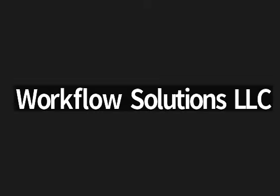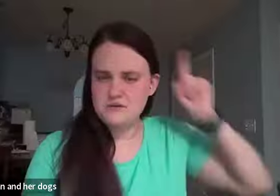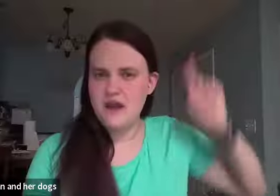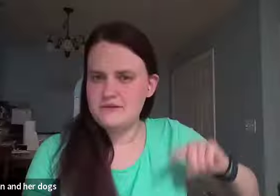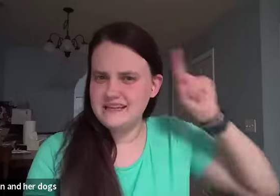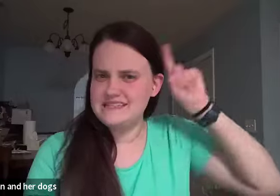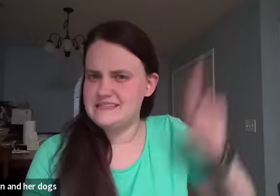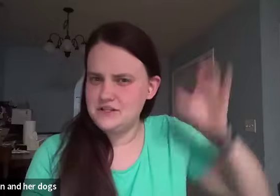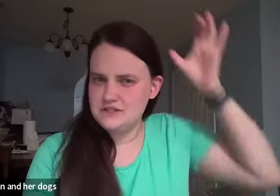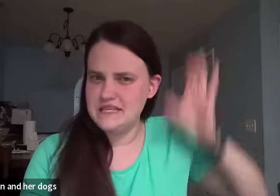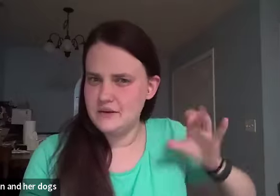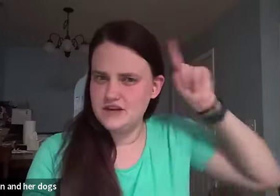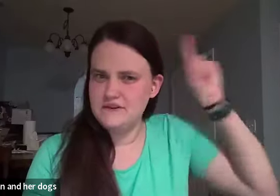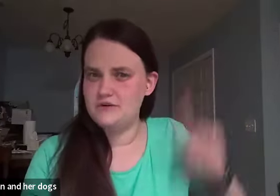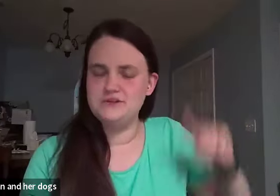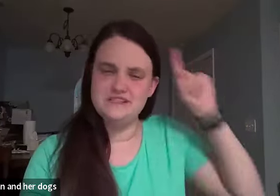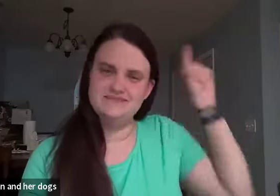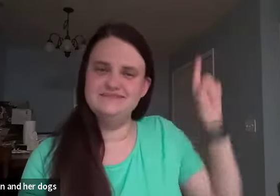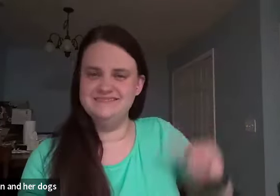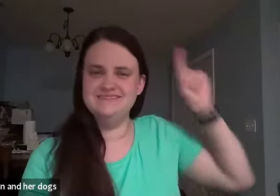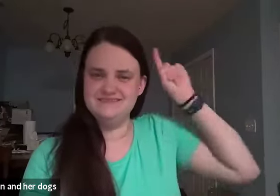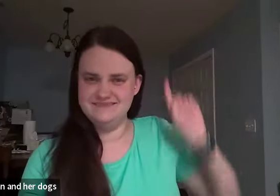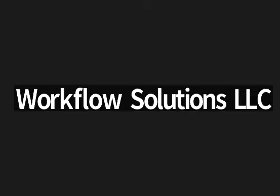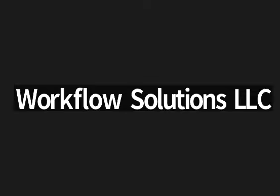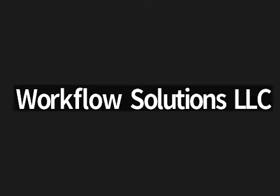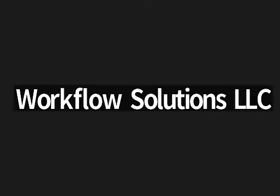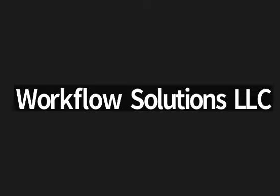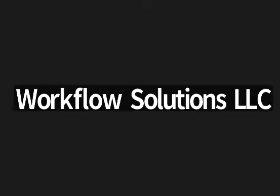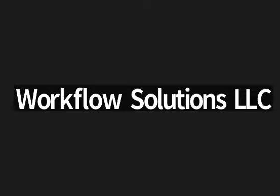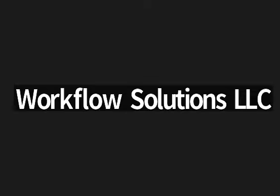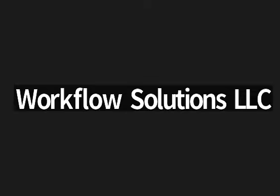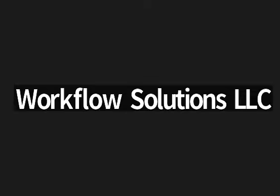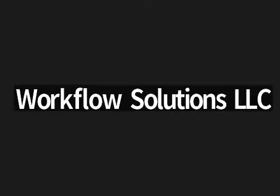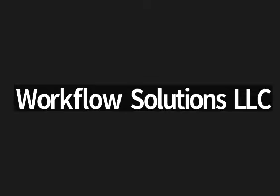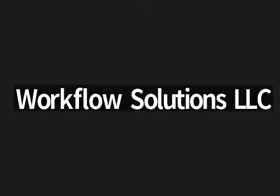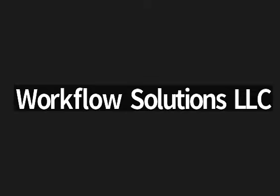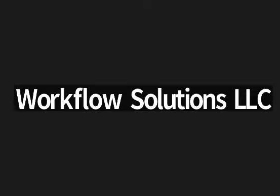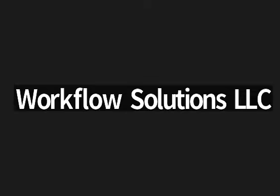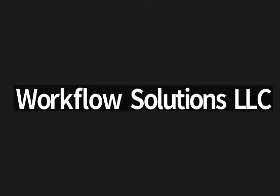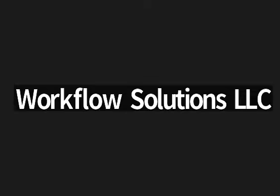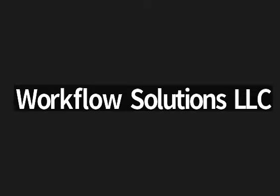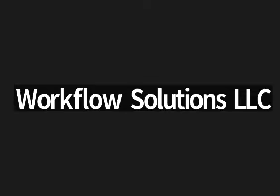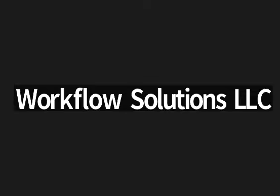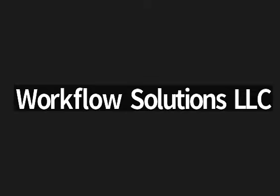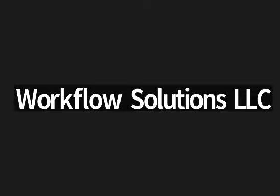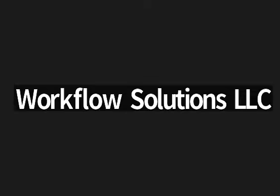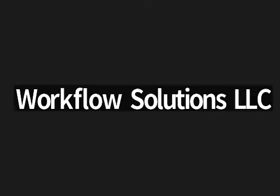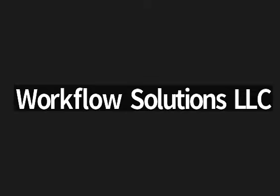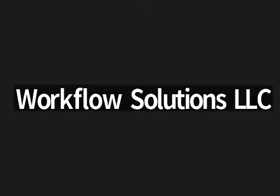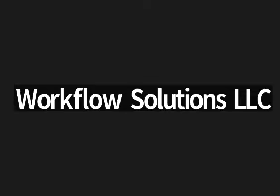That's what I thought. I was like, is Z or C? I was trying to figure out which one you said. Z, and then the grandmother is Renee, sign name,